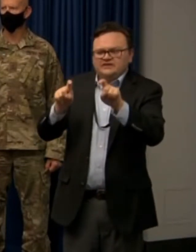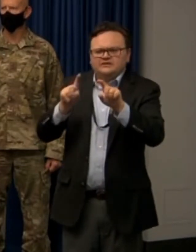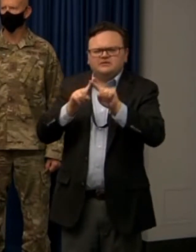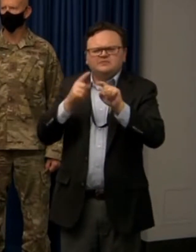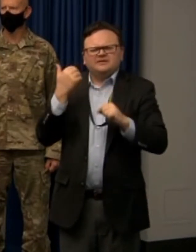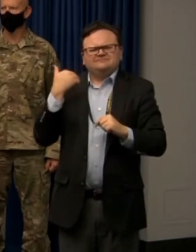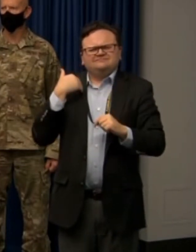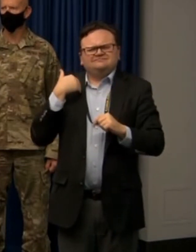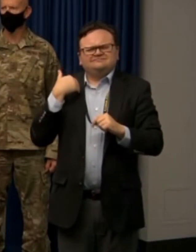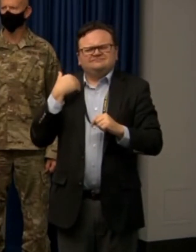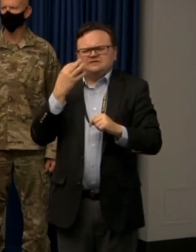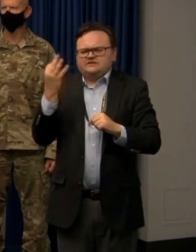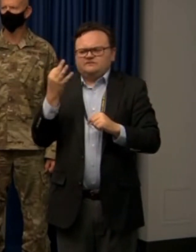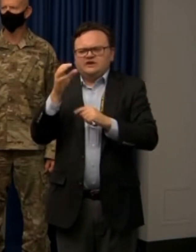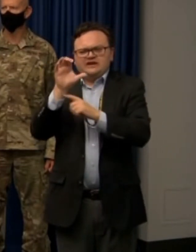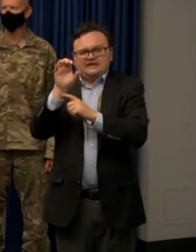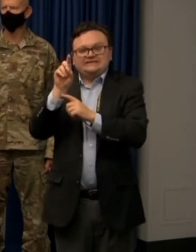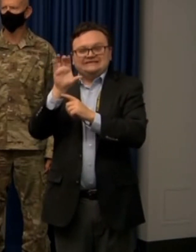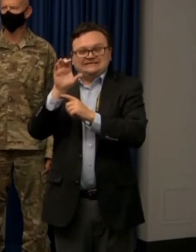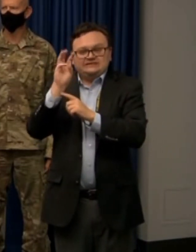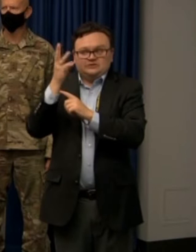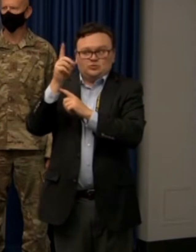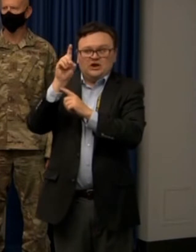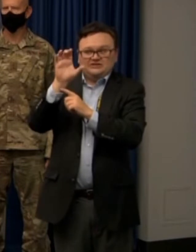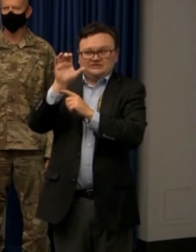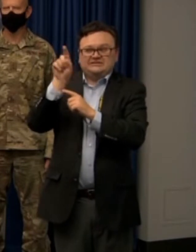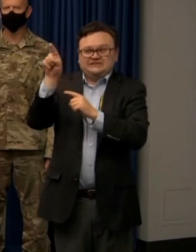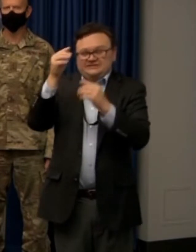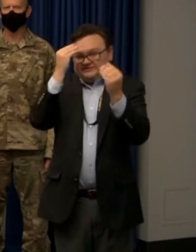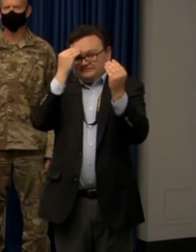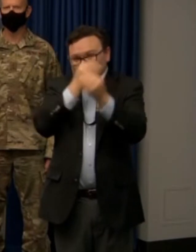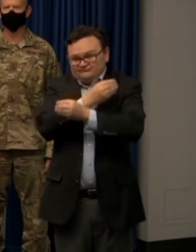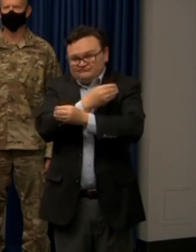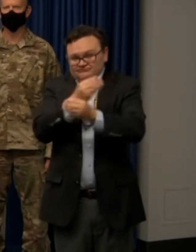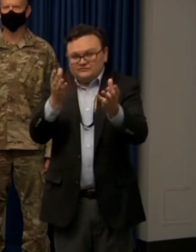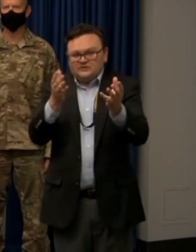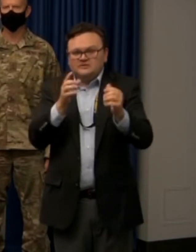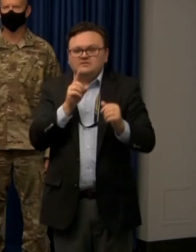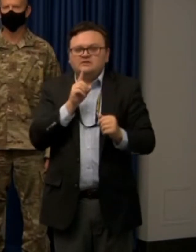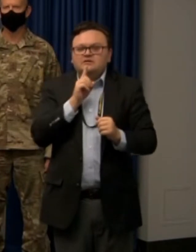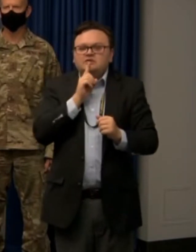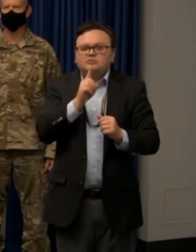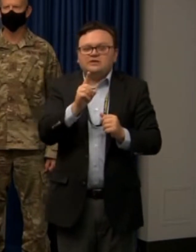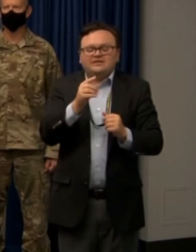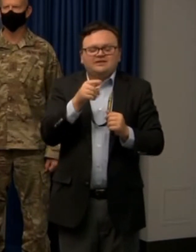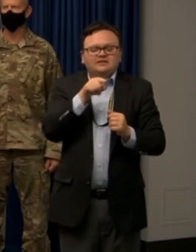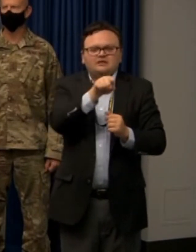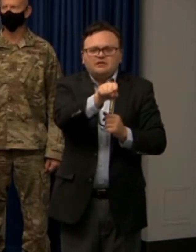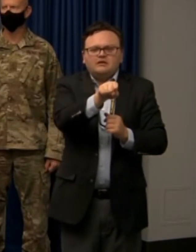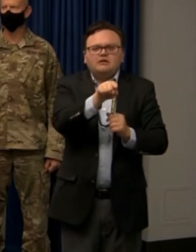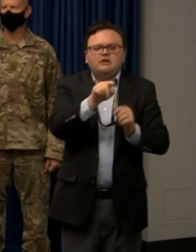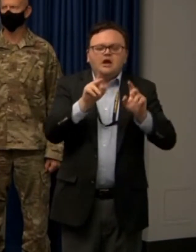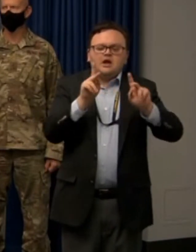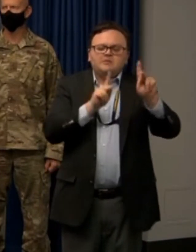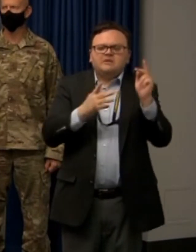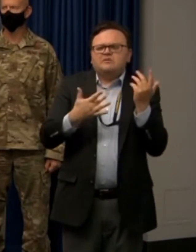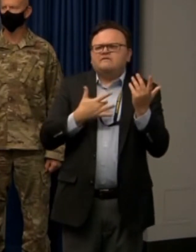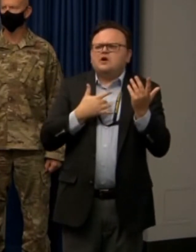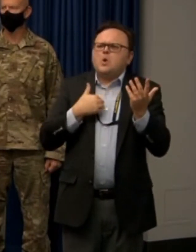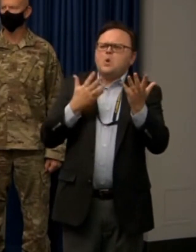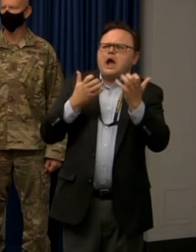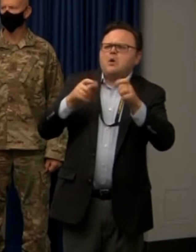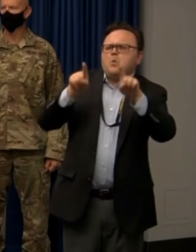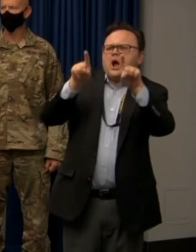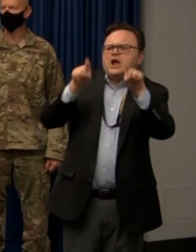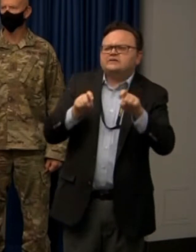last Friday saying that employers really need to go to a symptoms-based approach rather than a PCR test-based